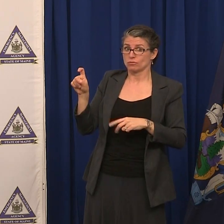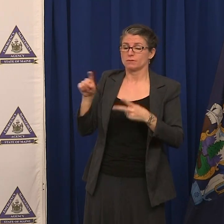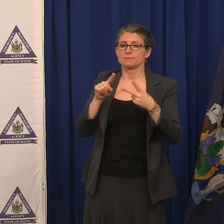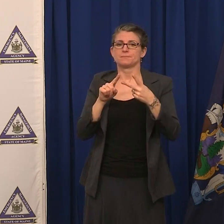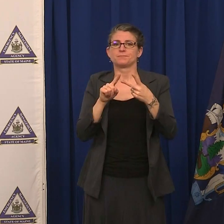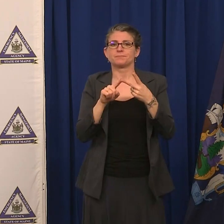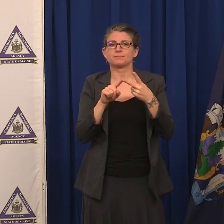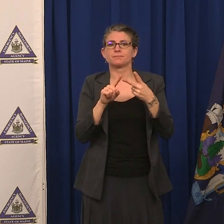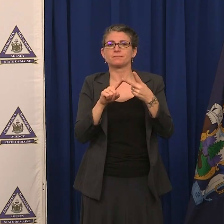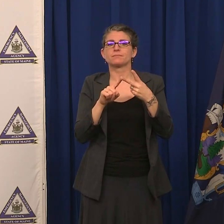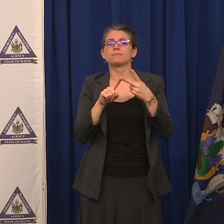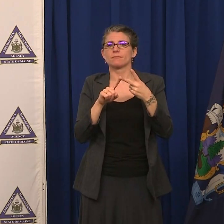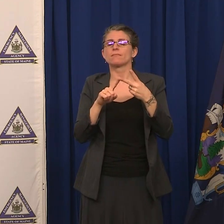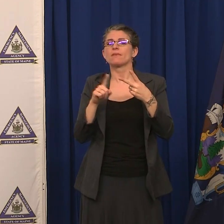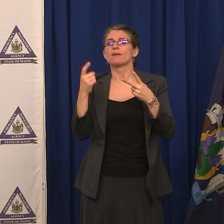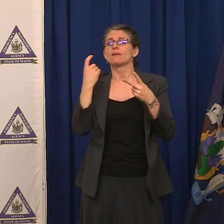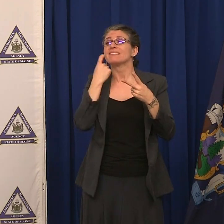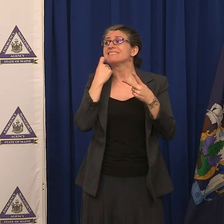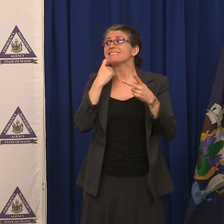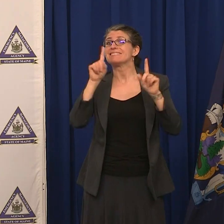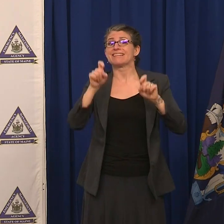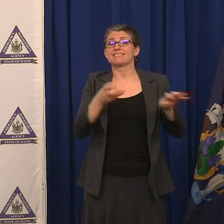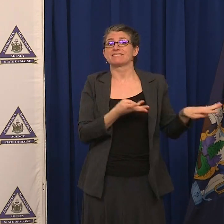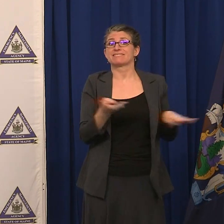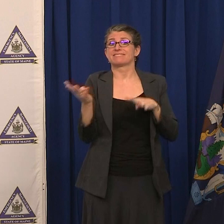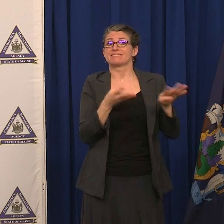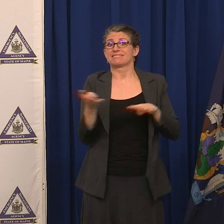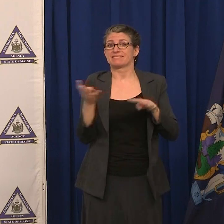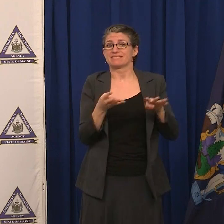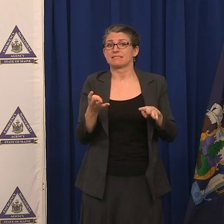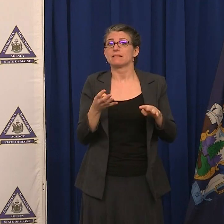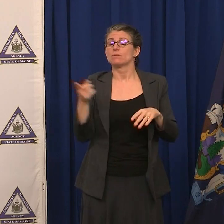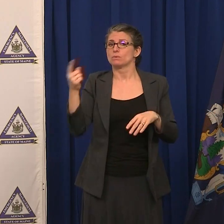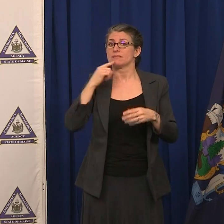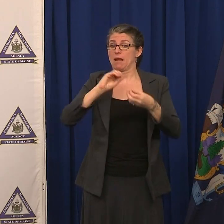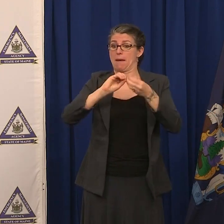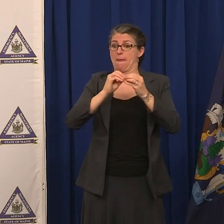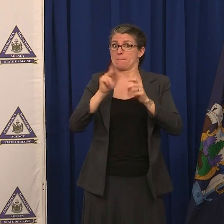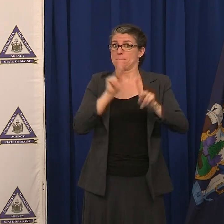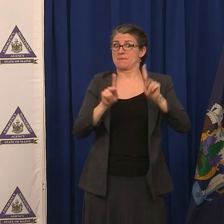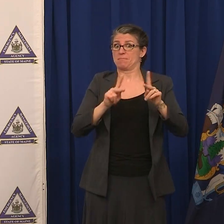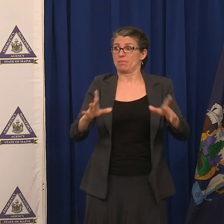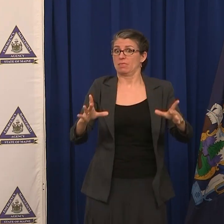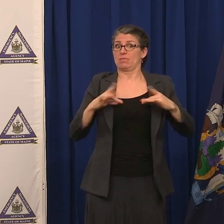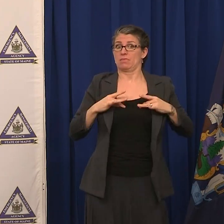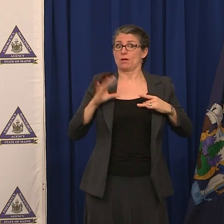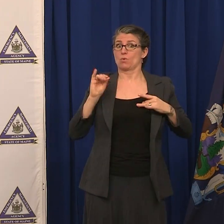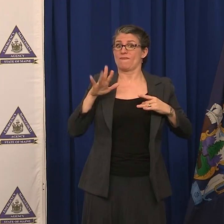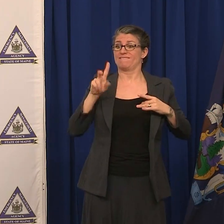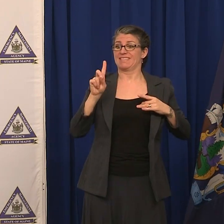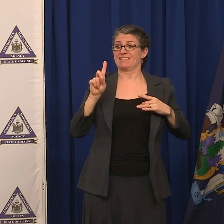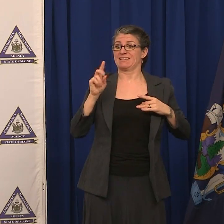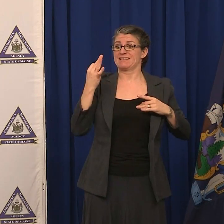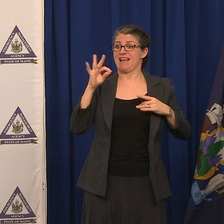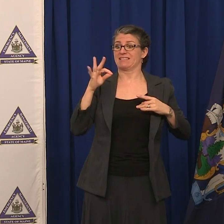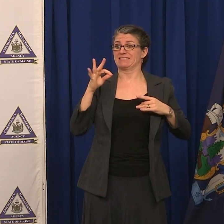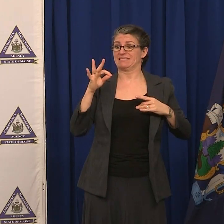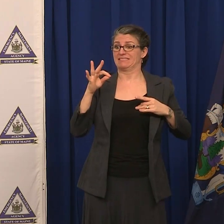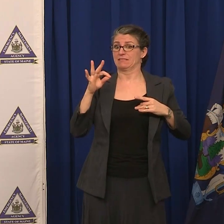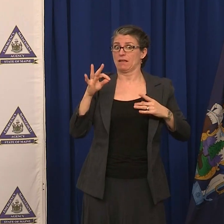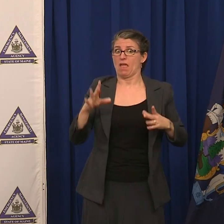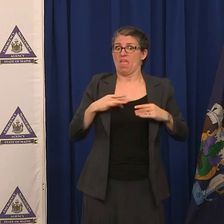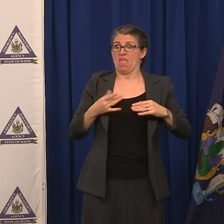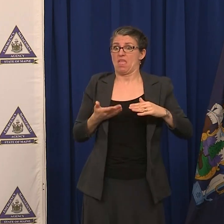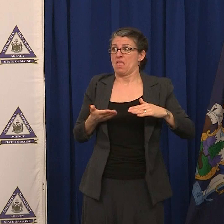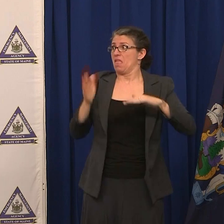the increase in cases reported, can you say, is the result of reducing the backlog? Great.